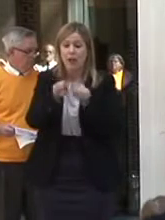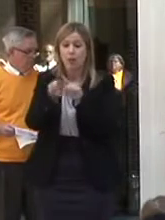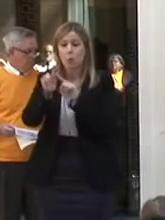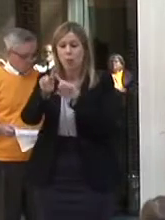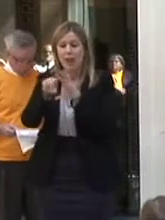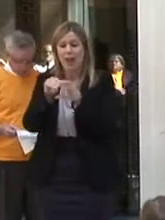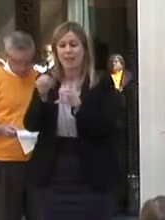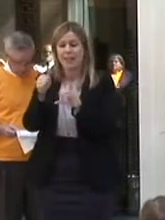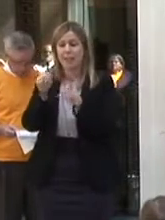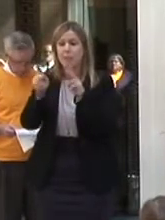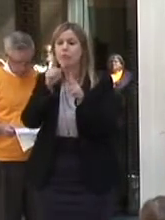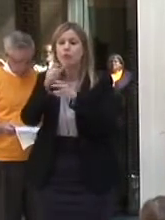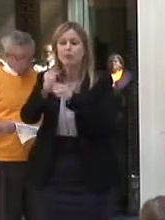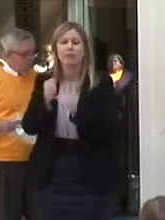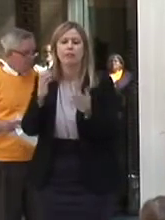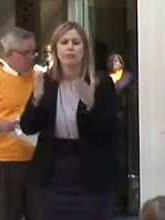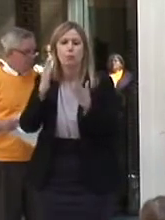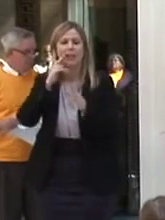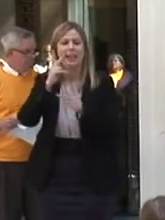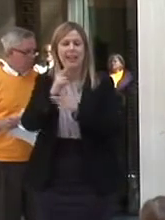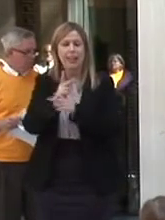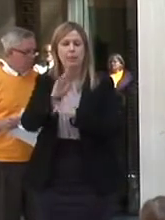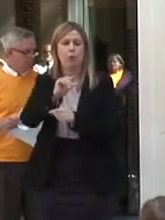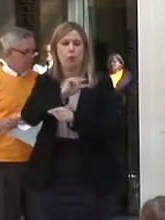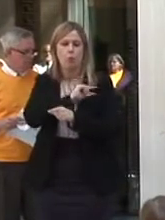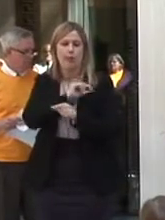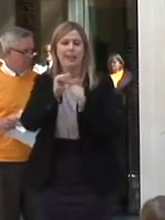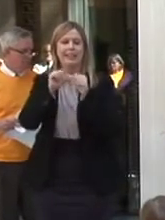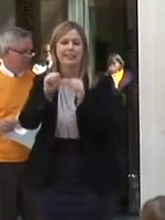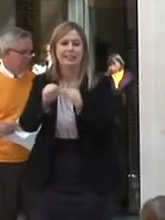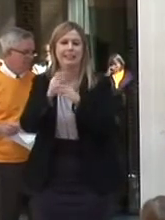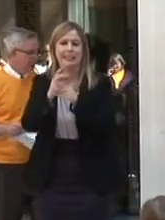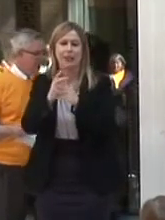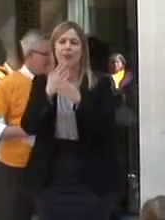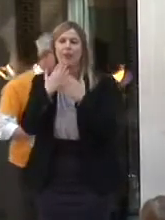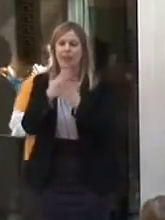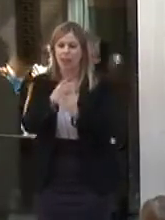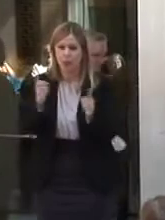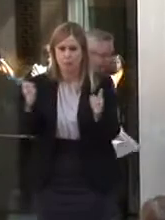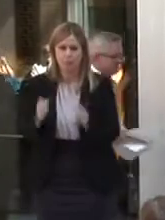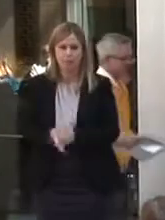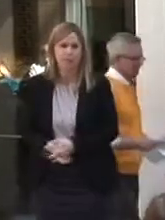who receive services will keep their quality, consistent care. Thank you.